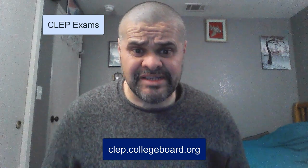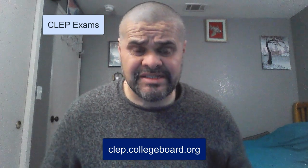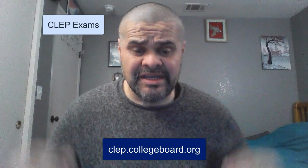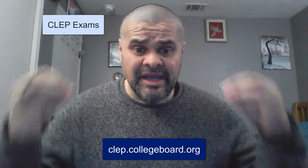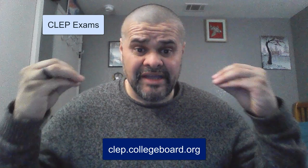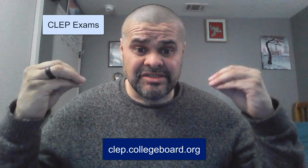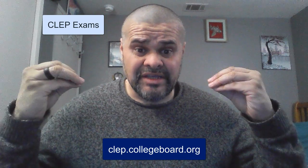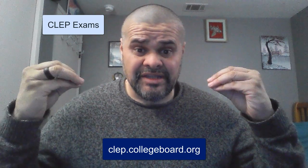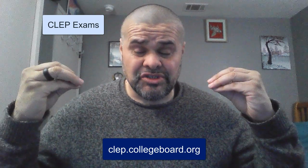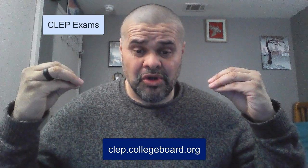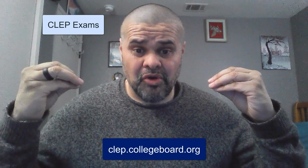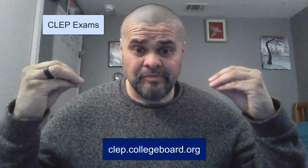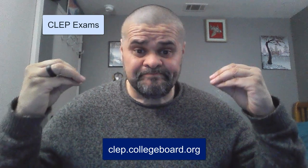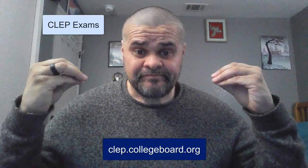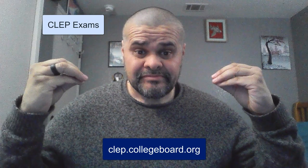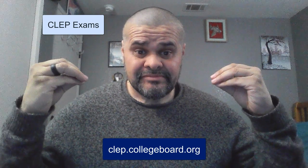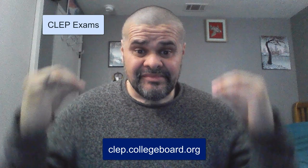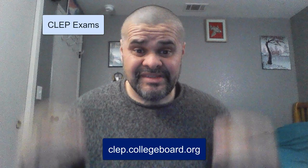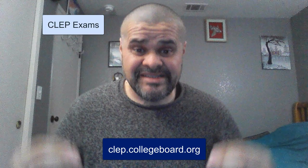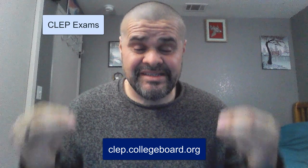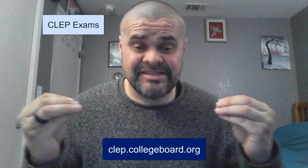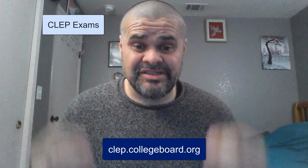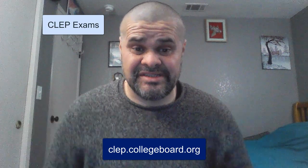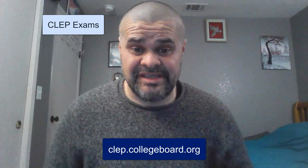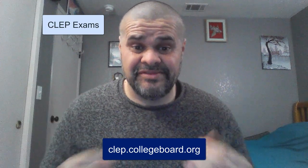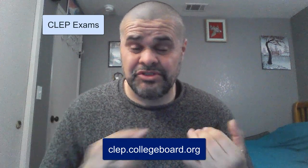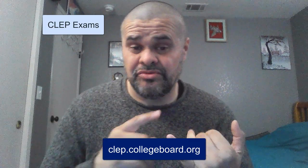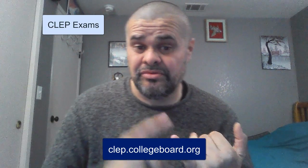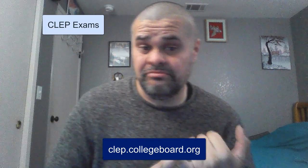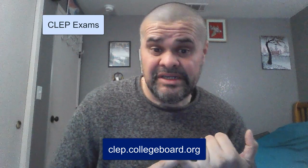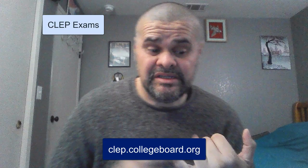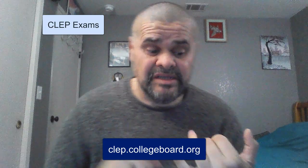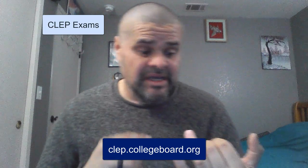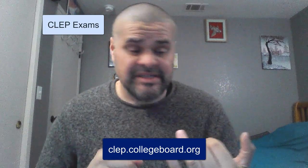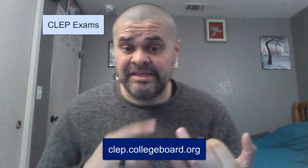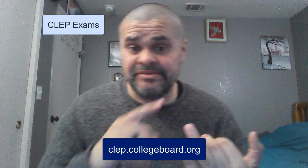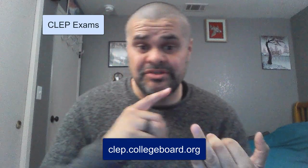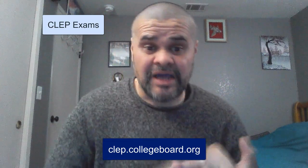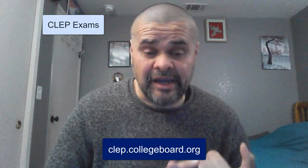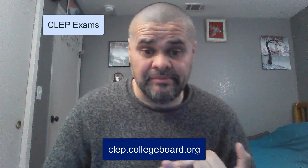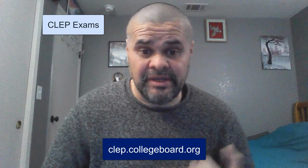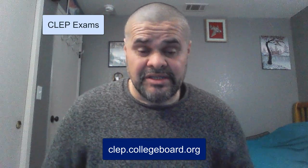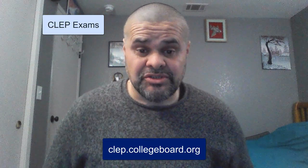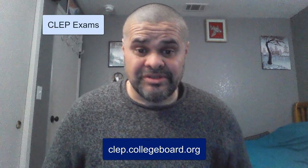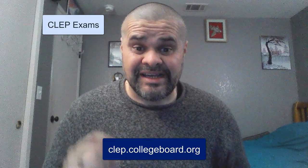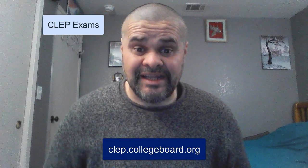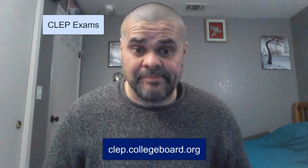test, and so this is to saves you money and saves you time. So it's CLEP,